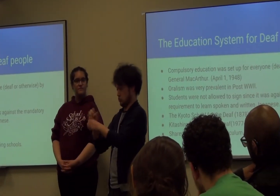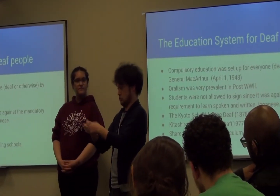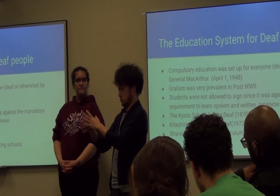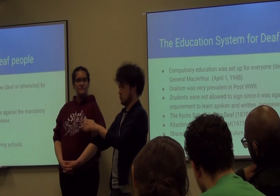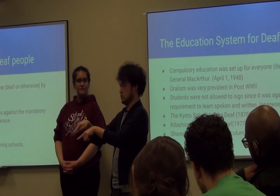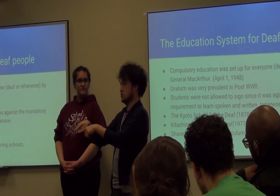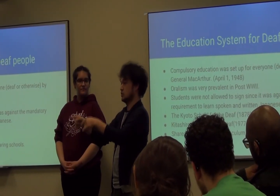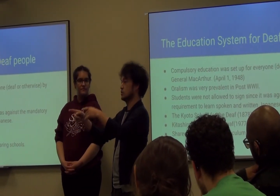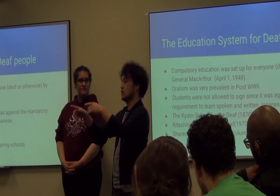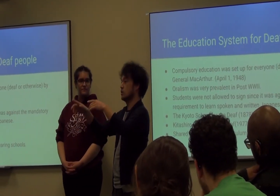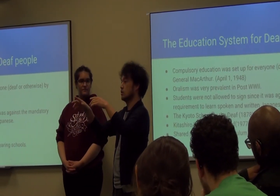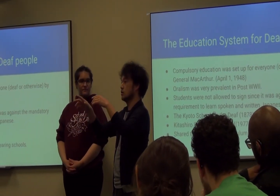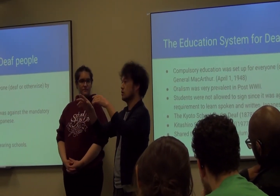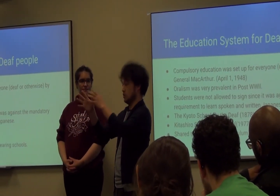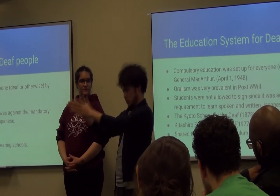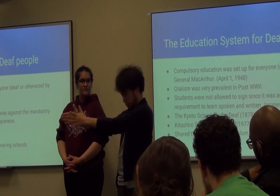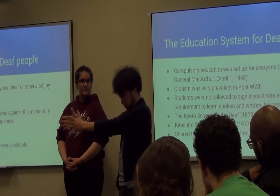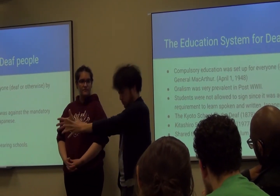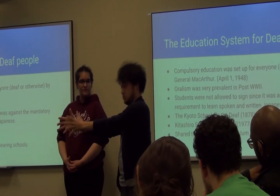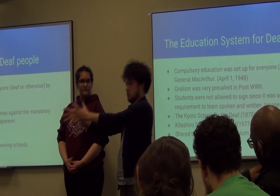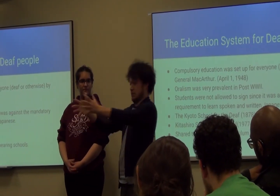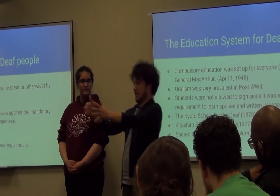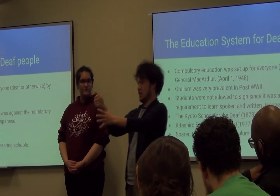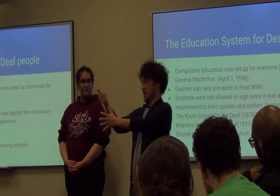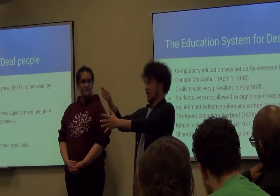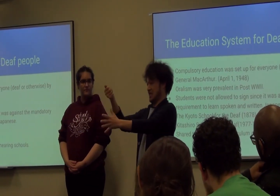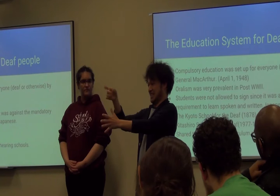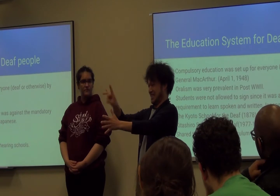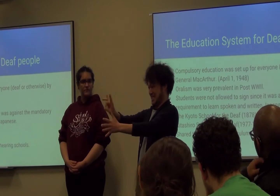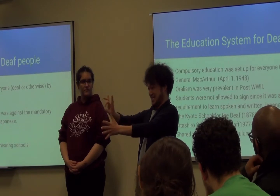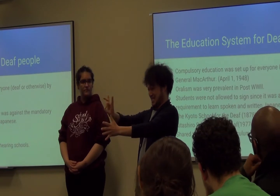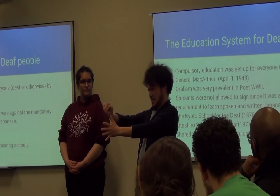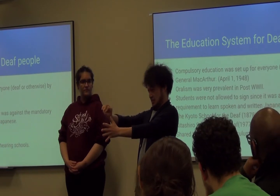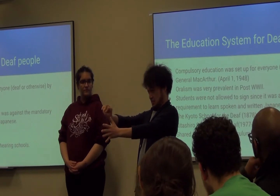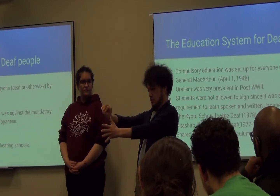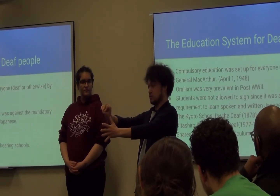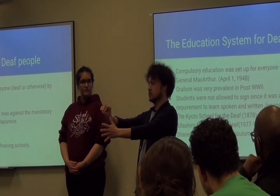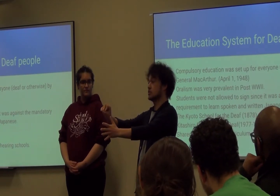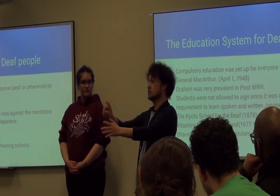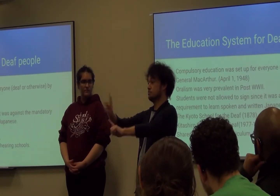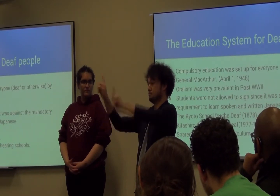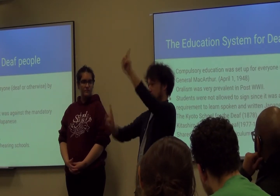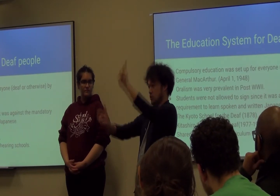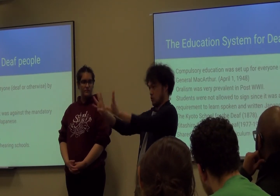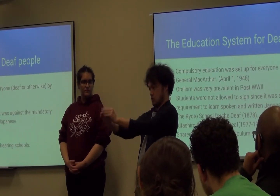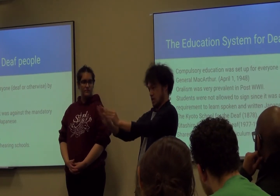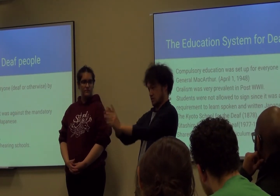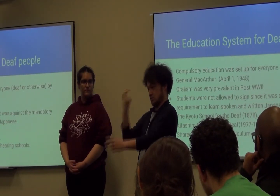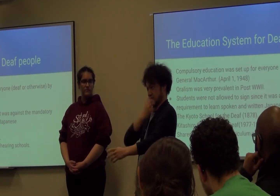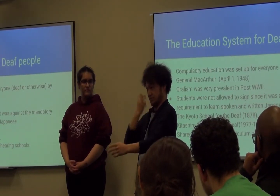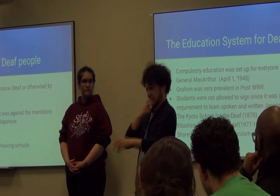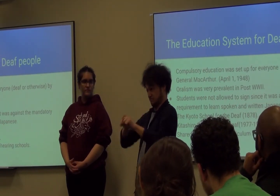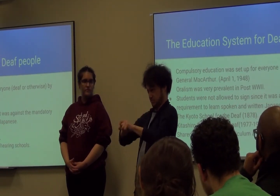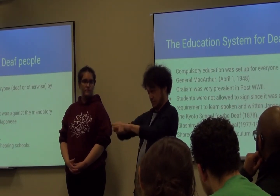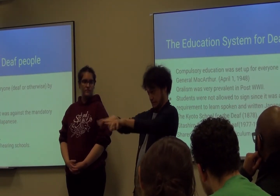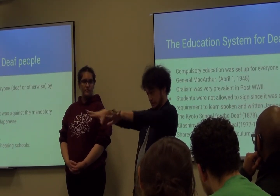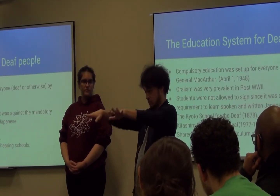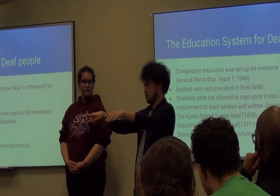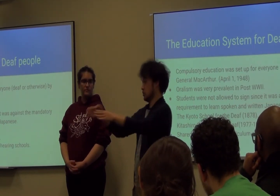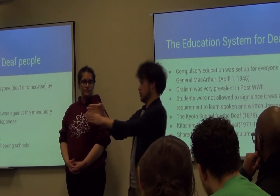1978, Kyoto School for the Deaf opened. And then in 1980, the